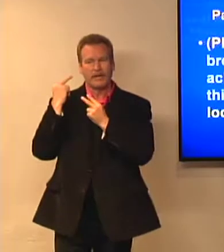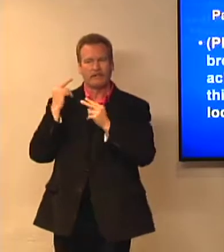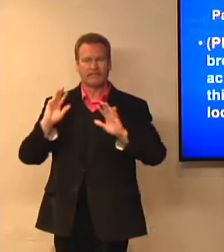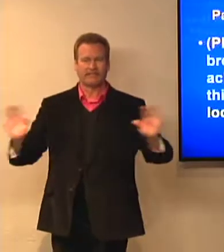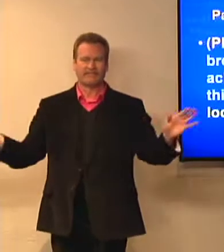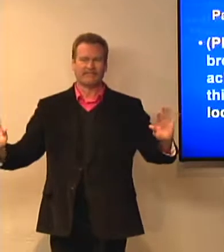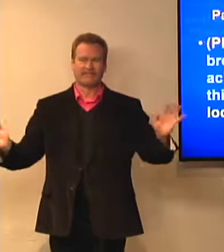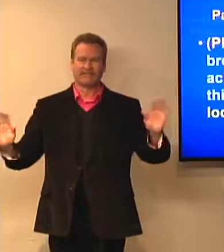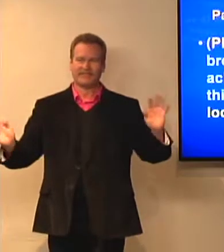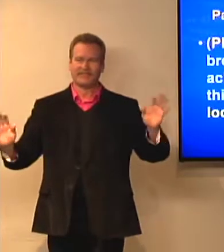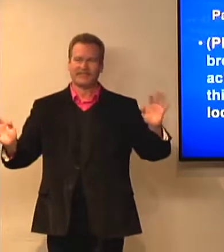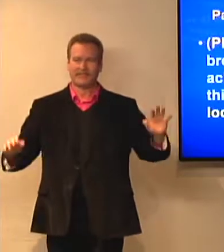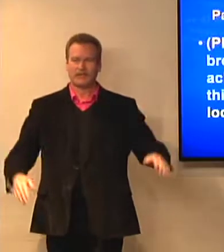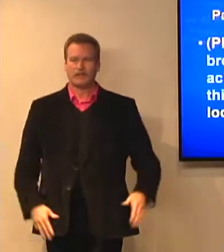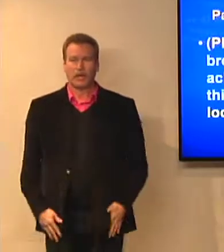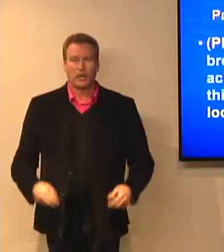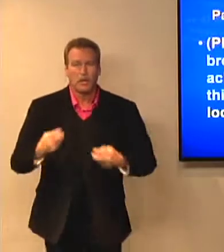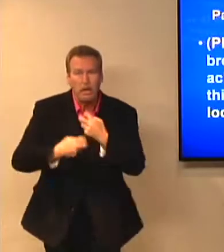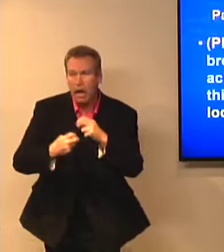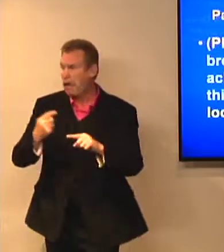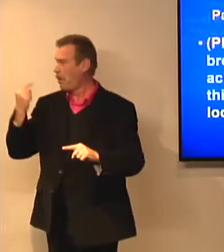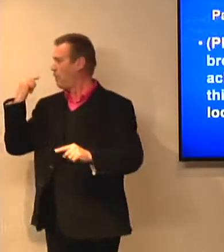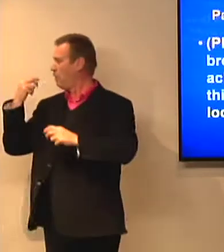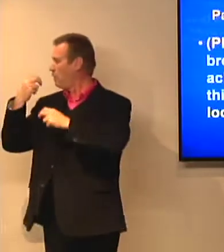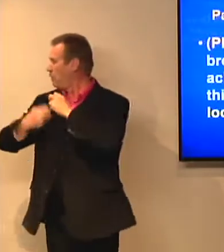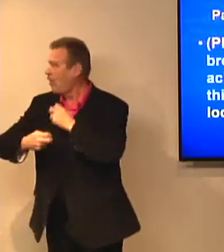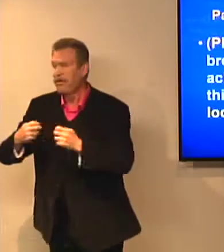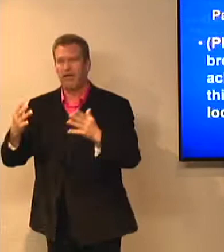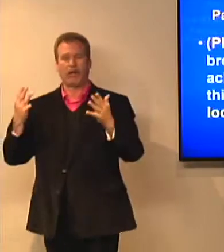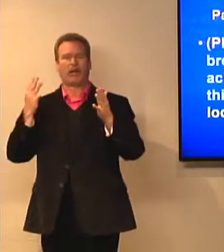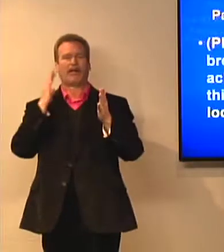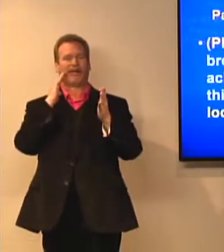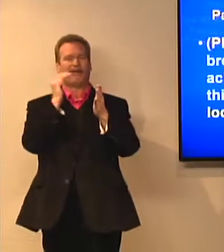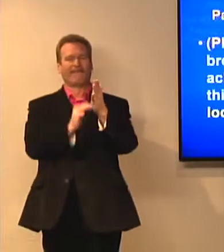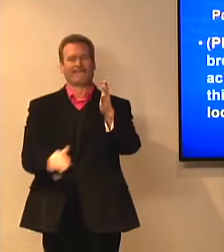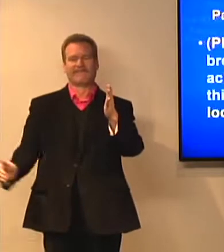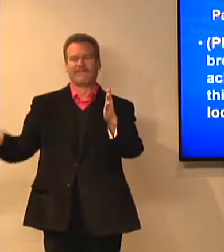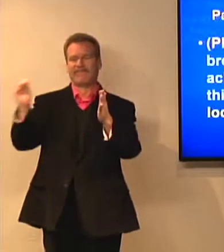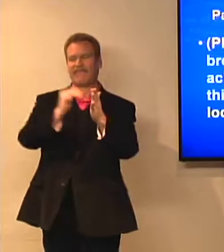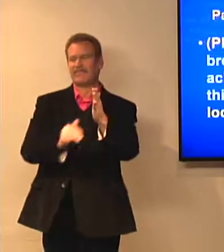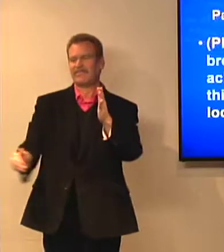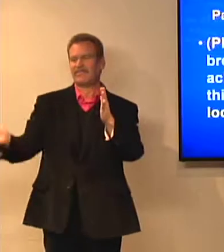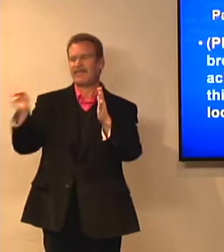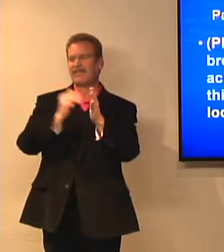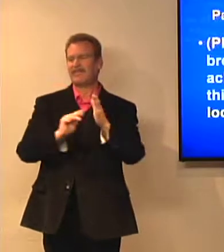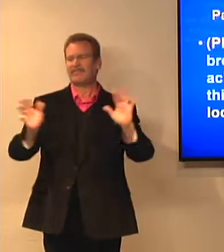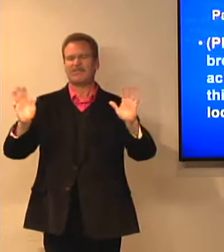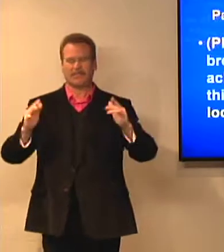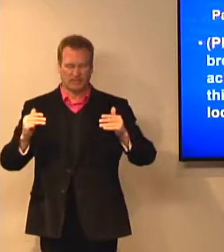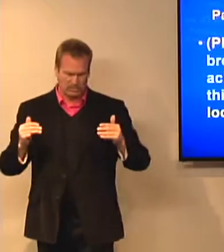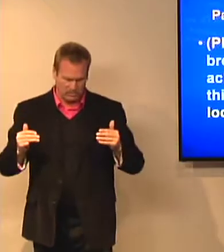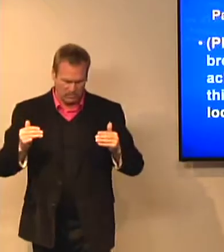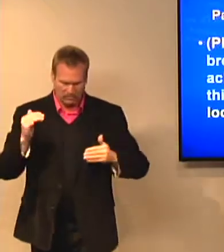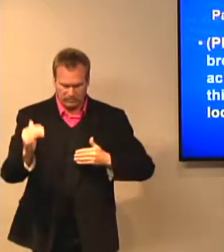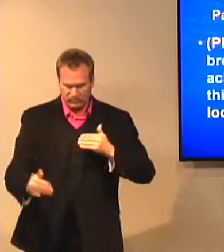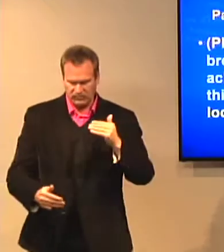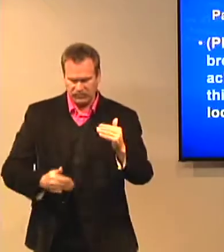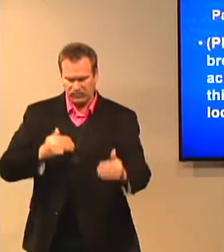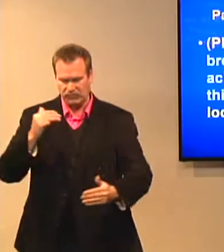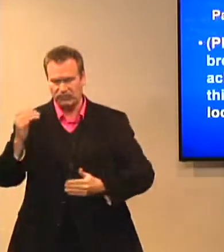Don't look back. That is the warning. The problems that were done are done. Don't keep thinking